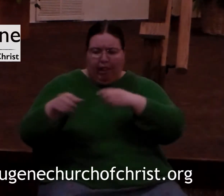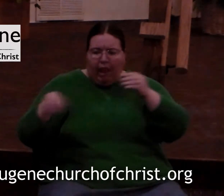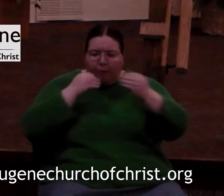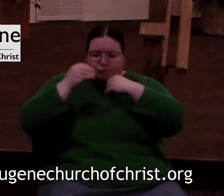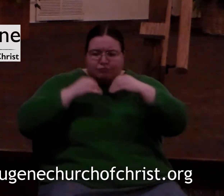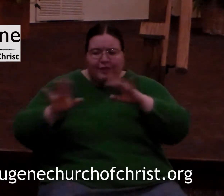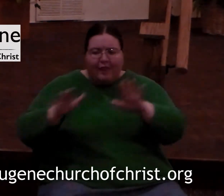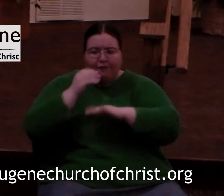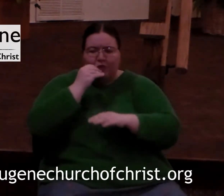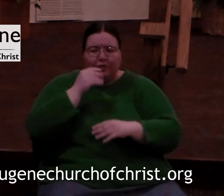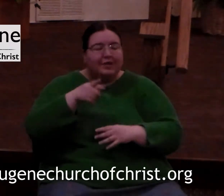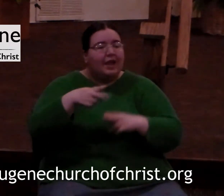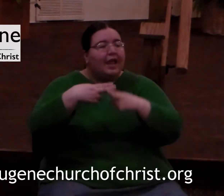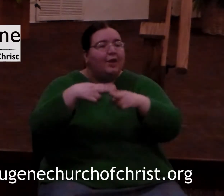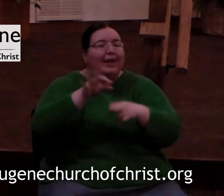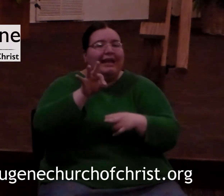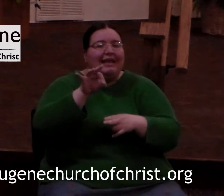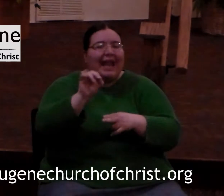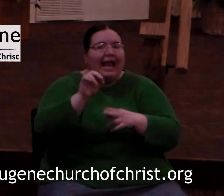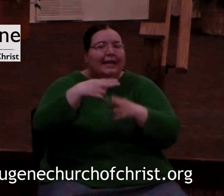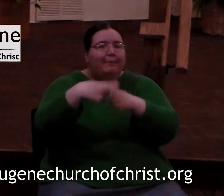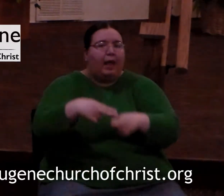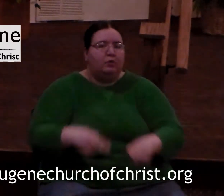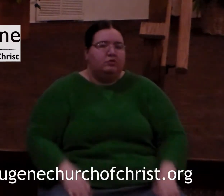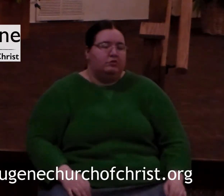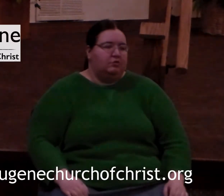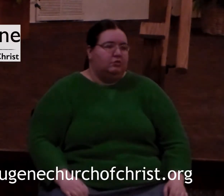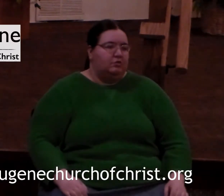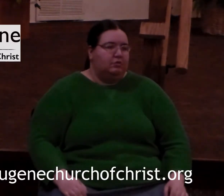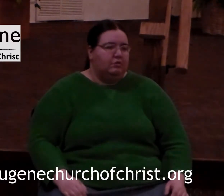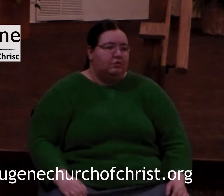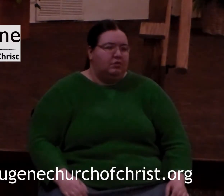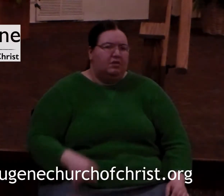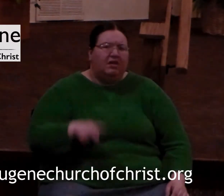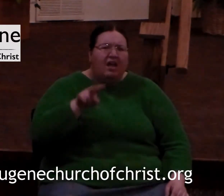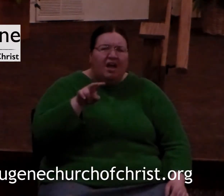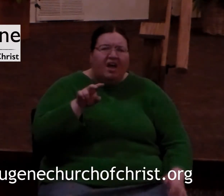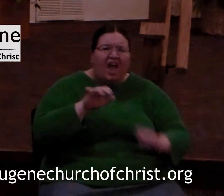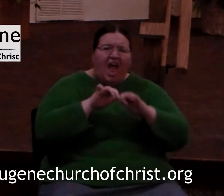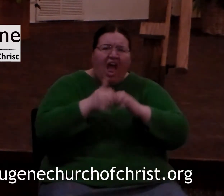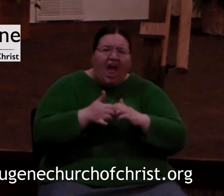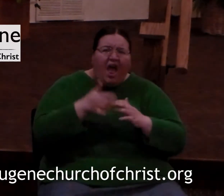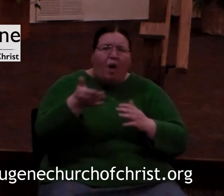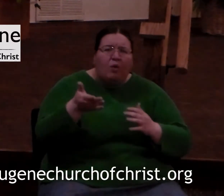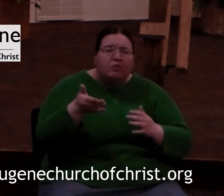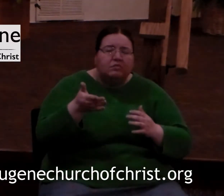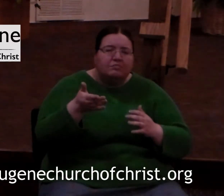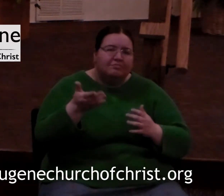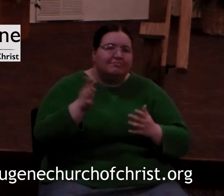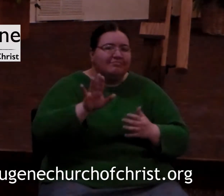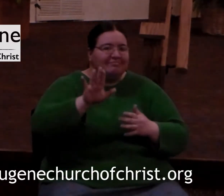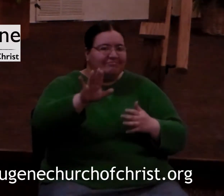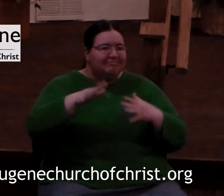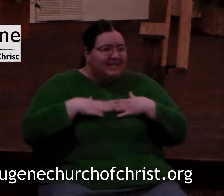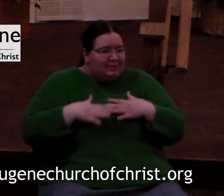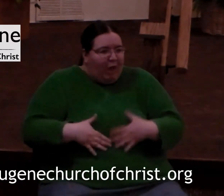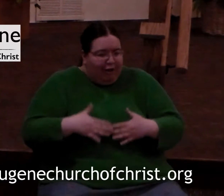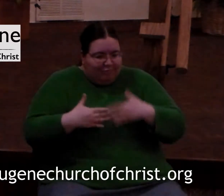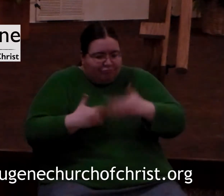myself, how does he do this? And the answer was metabolism. That is something that, for whatever reason, God has not blessed